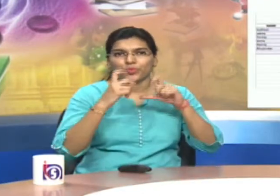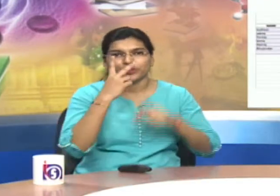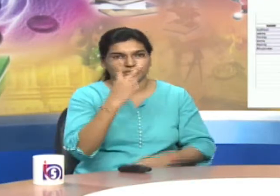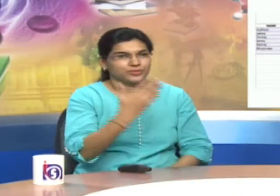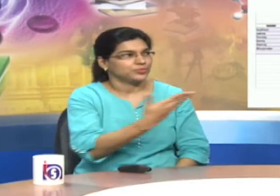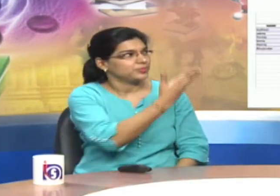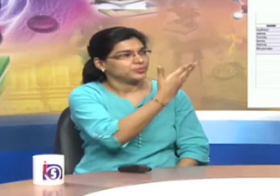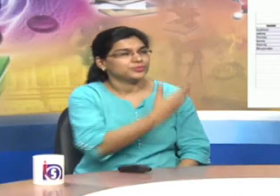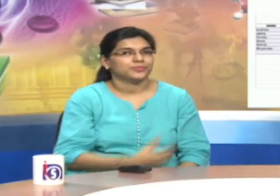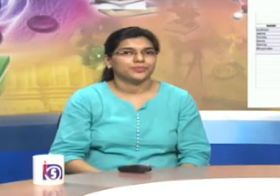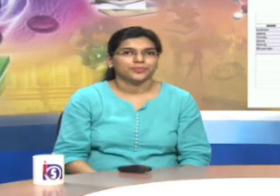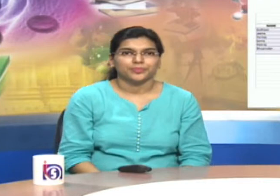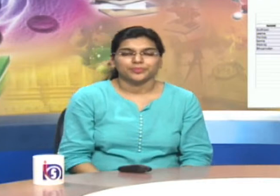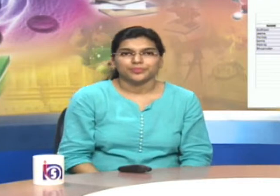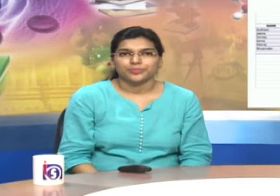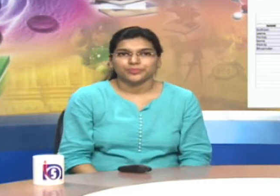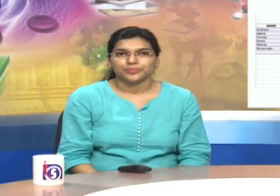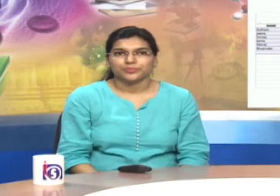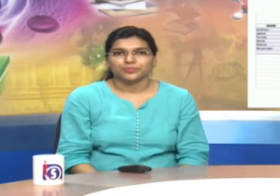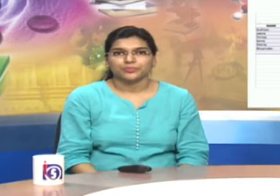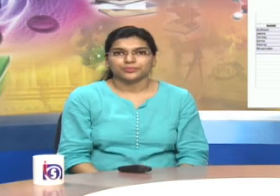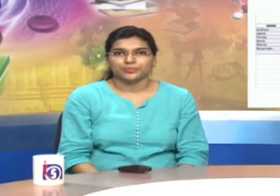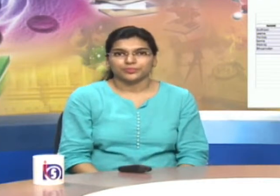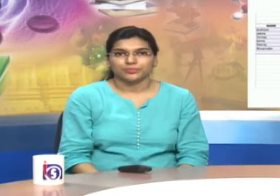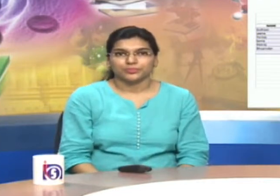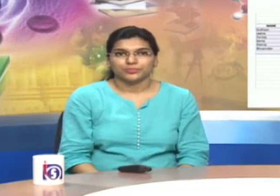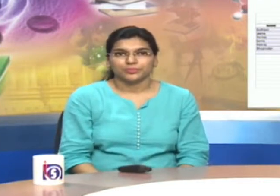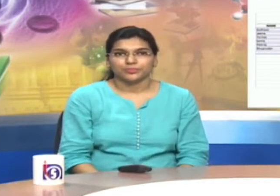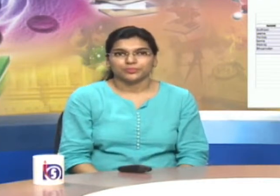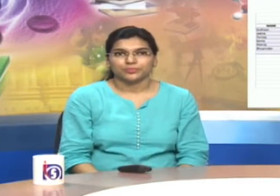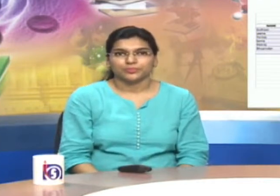you will get this selected graph.